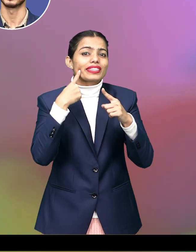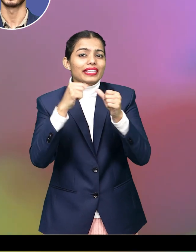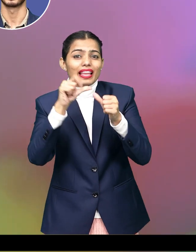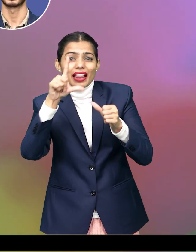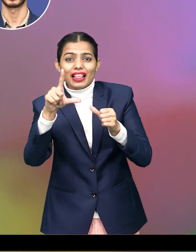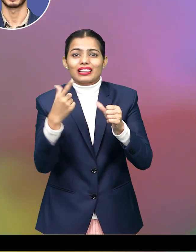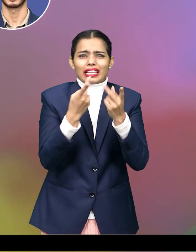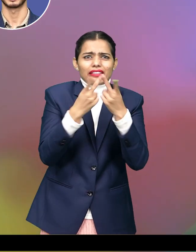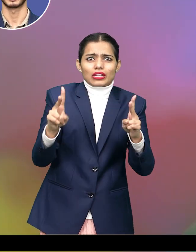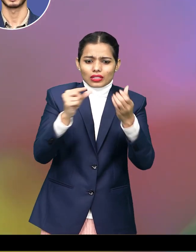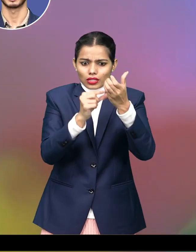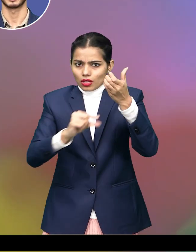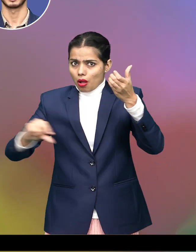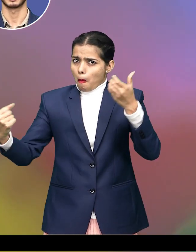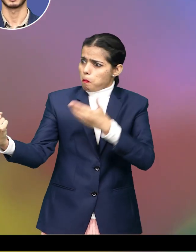conductor.